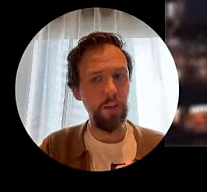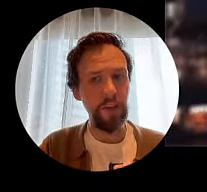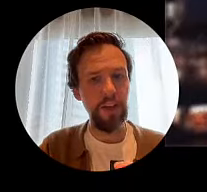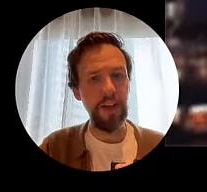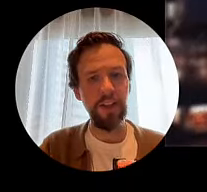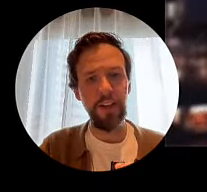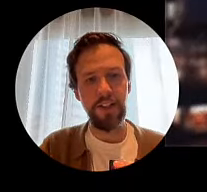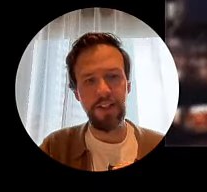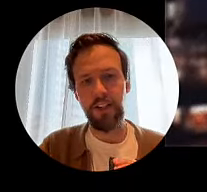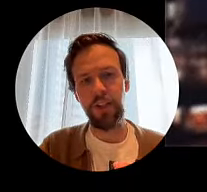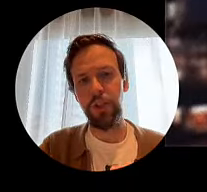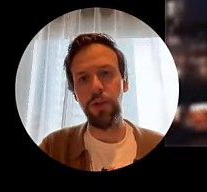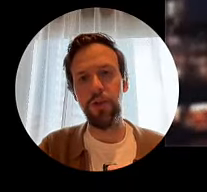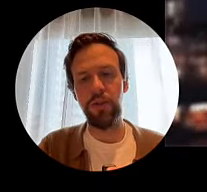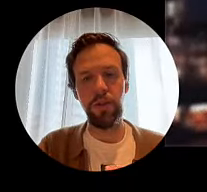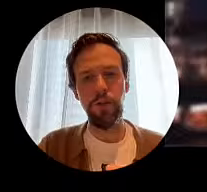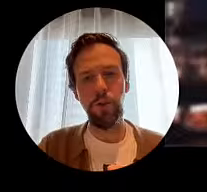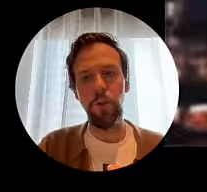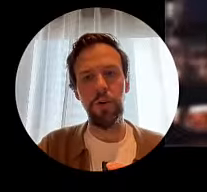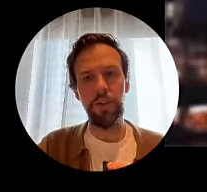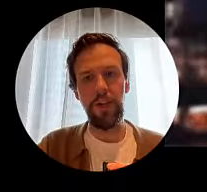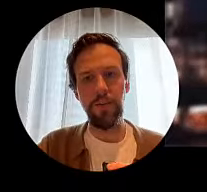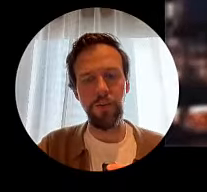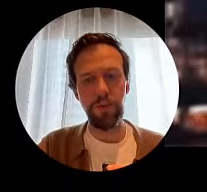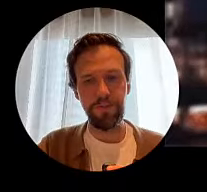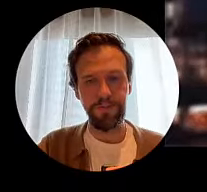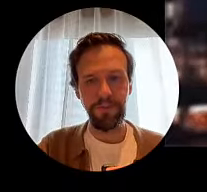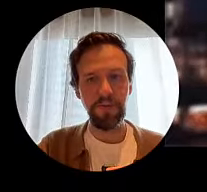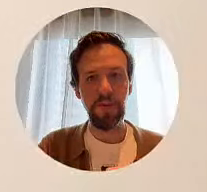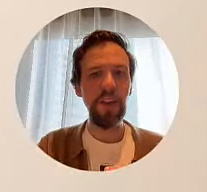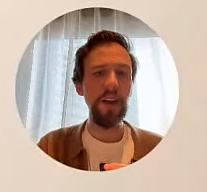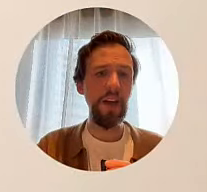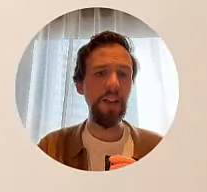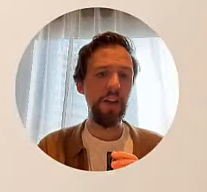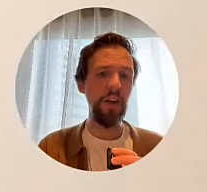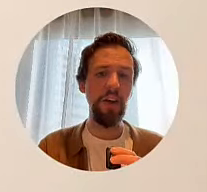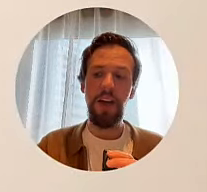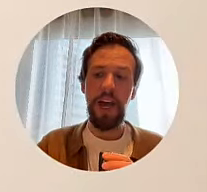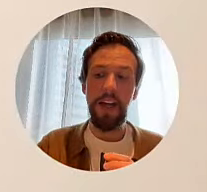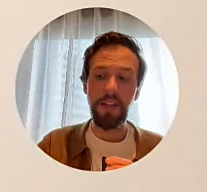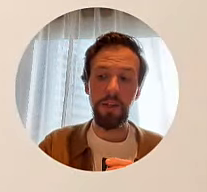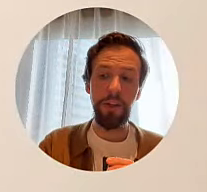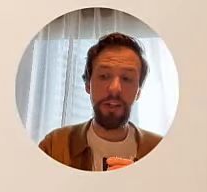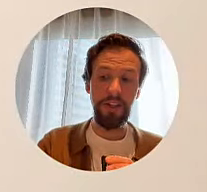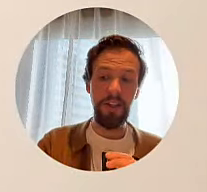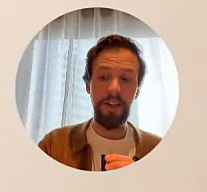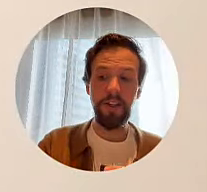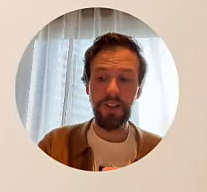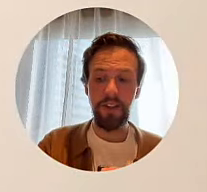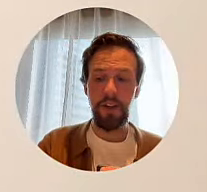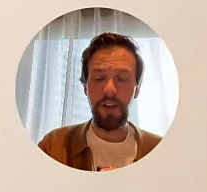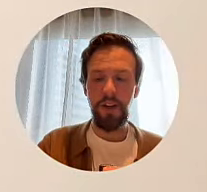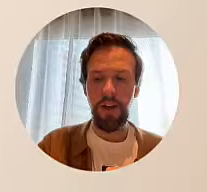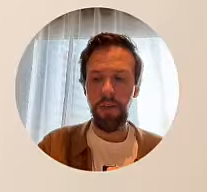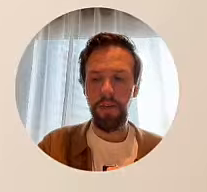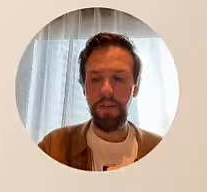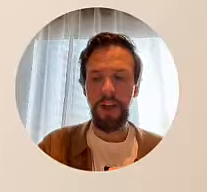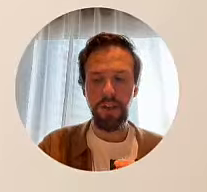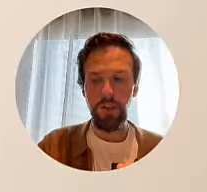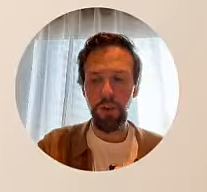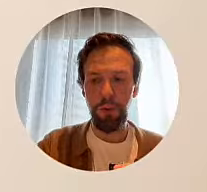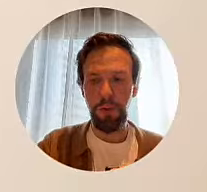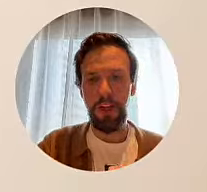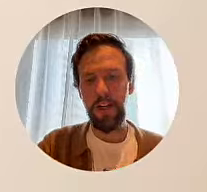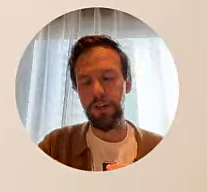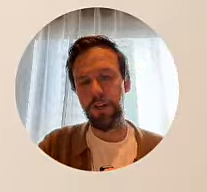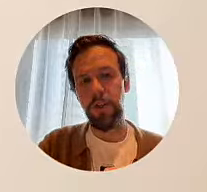I can maintain such a good score on the App Store. And the answer to this is